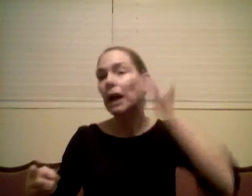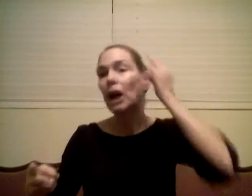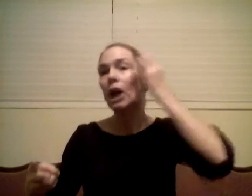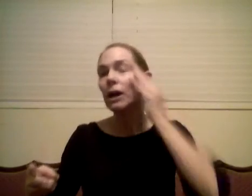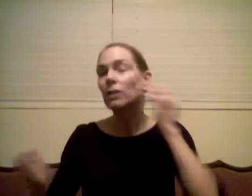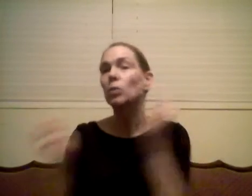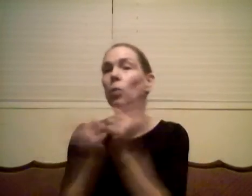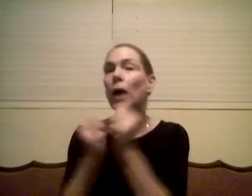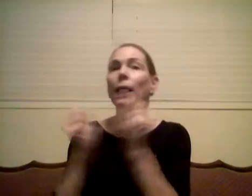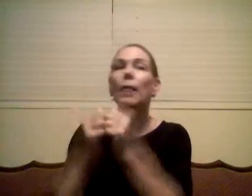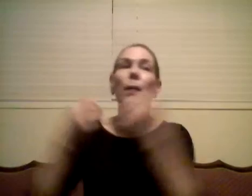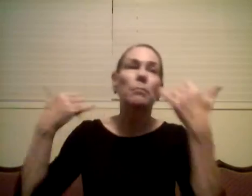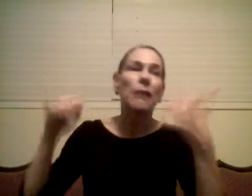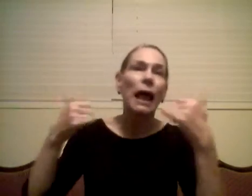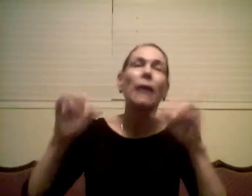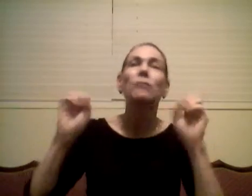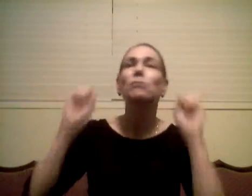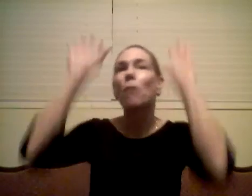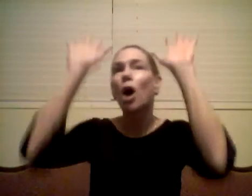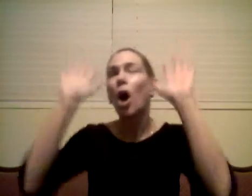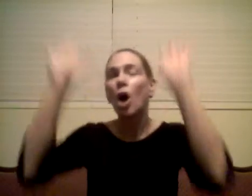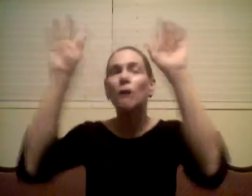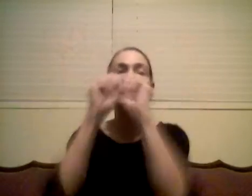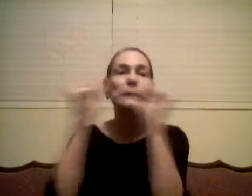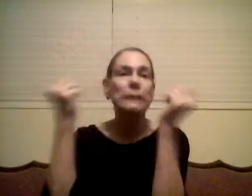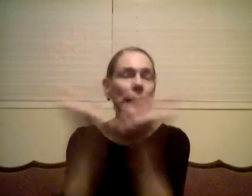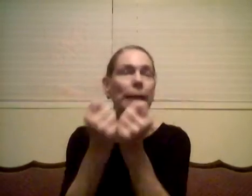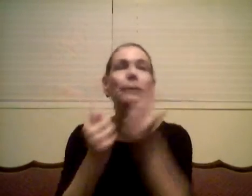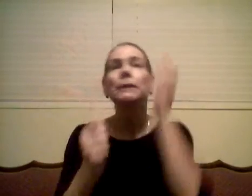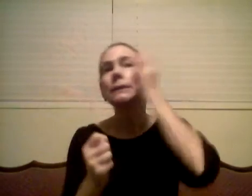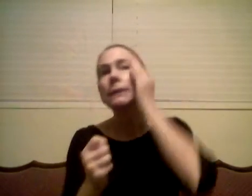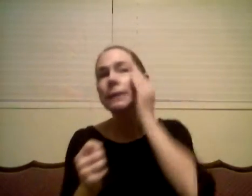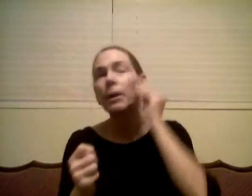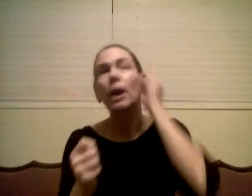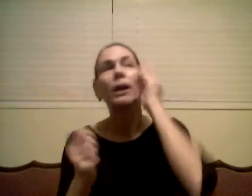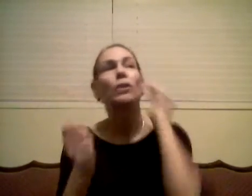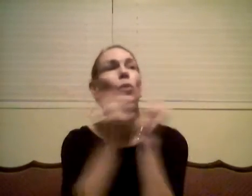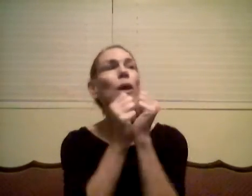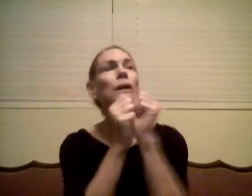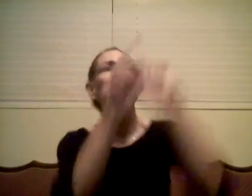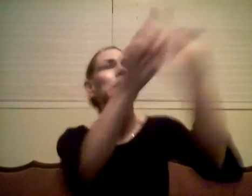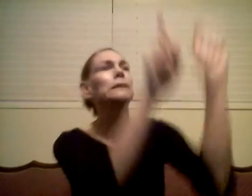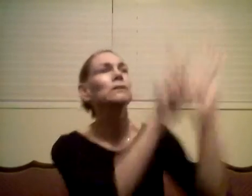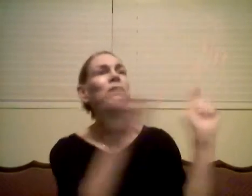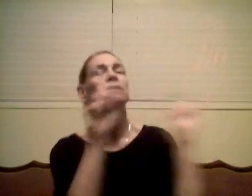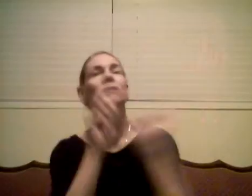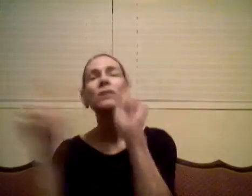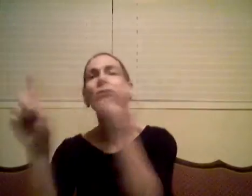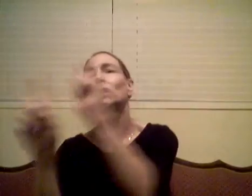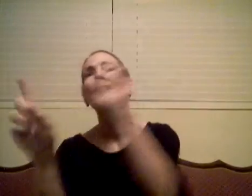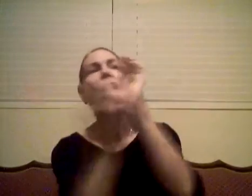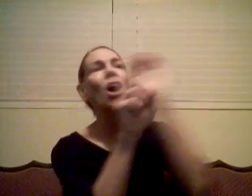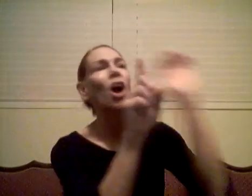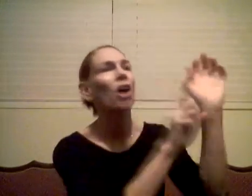lots of people from around the globe coming here, different languages, different backgrounds, and being able to communicate together as a team and win